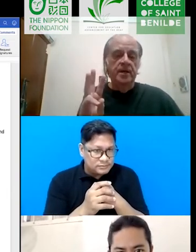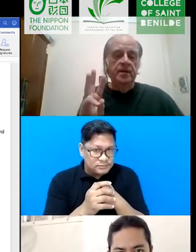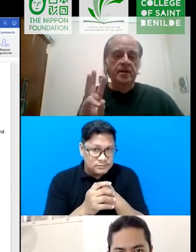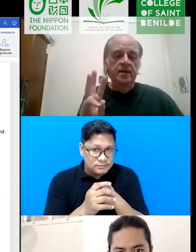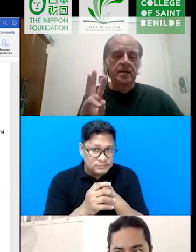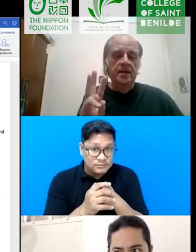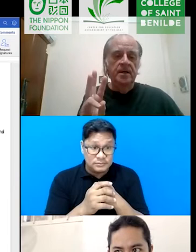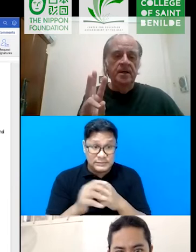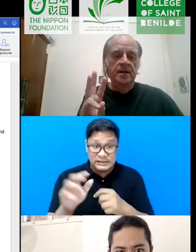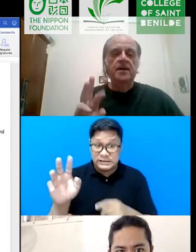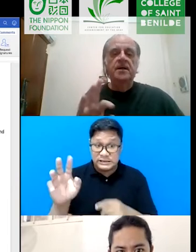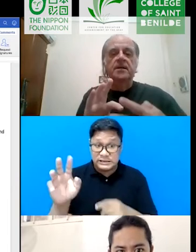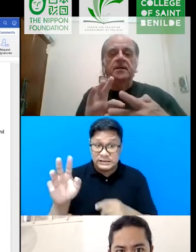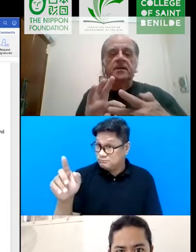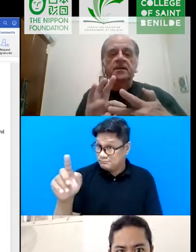Wednesday,